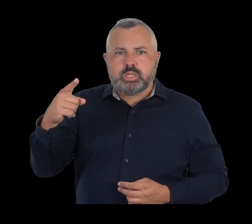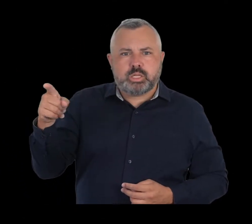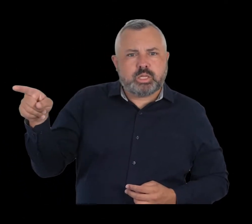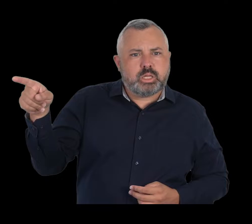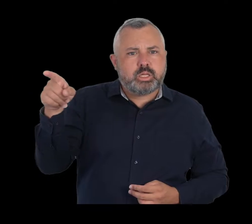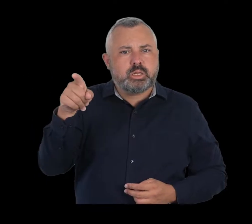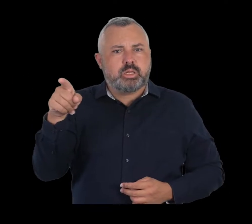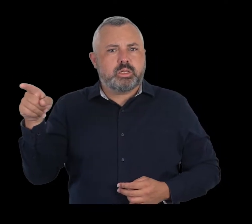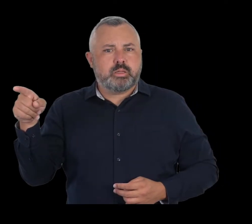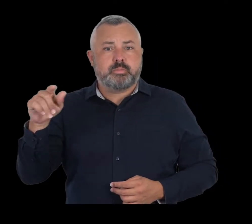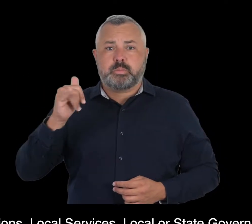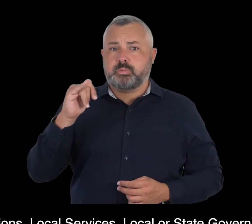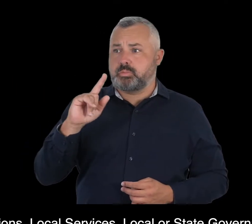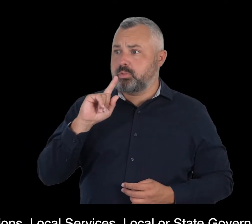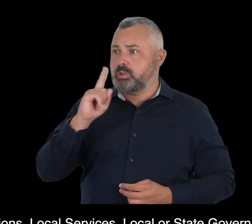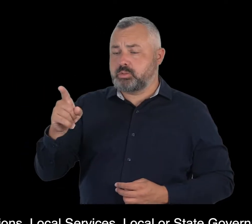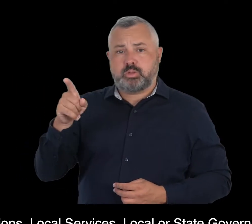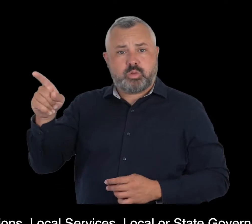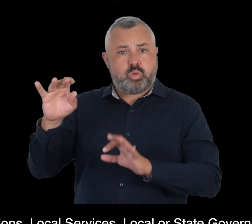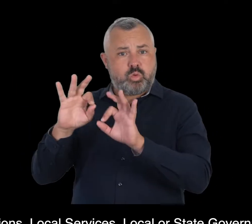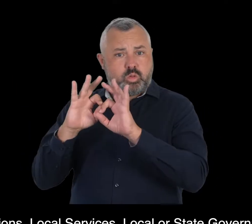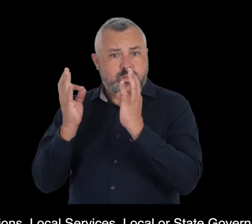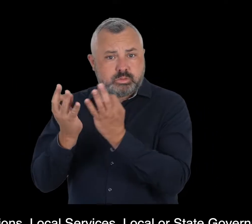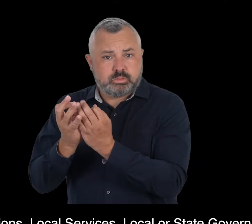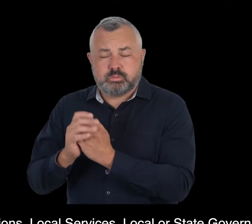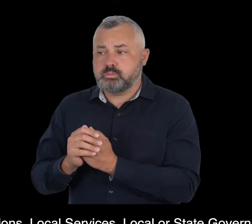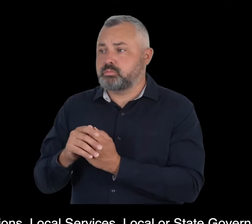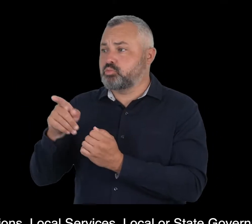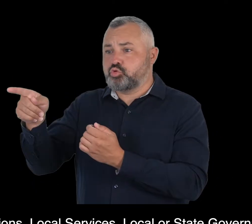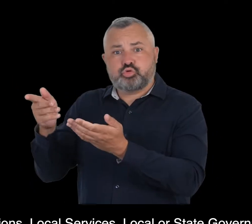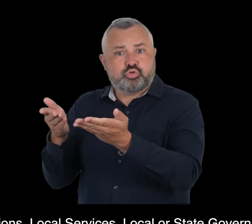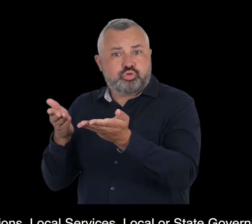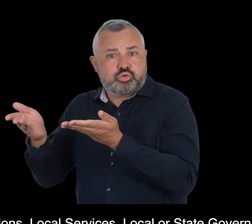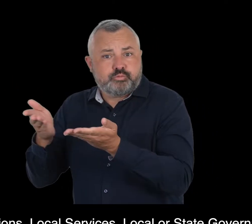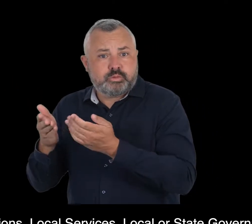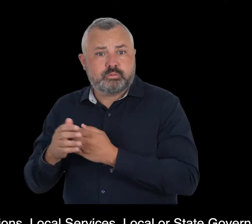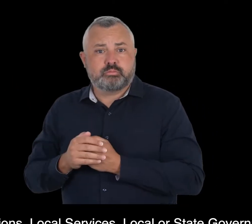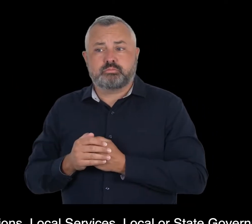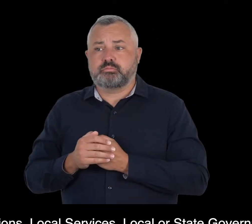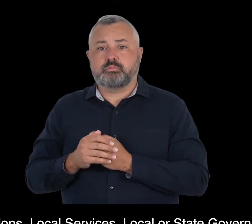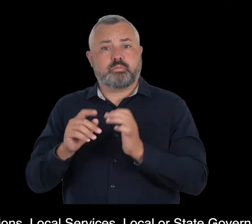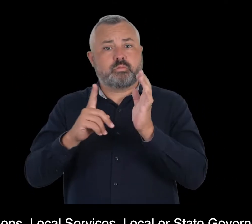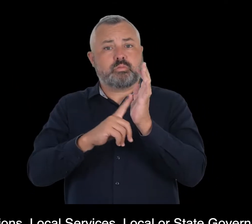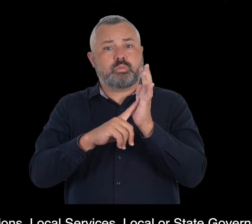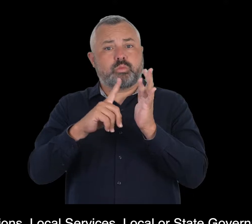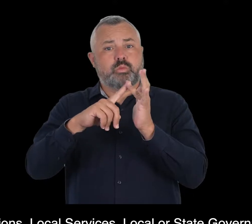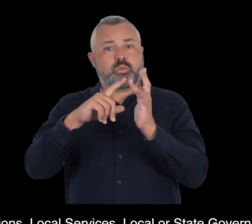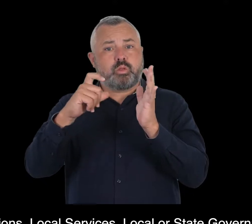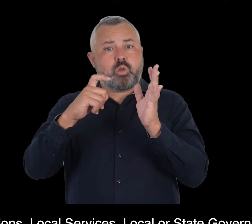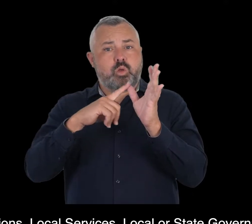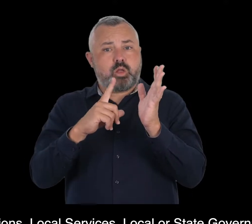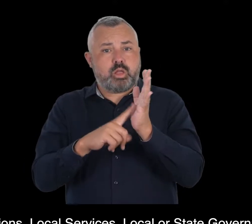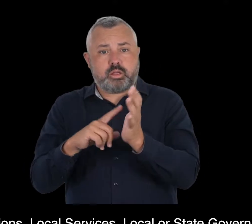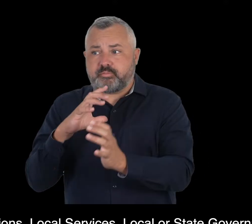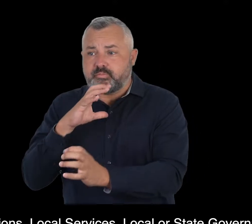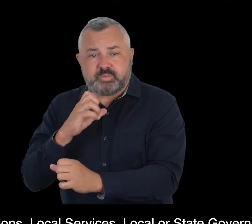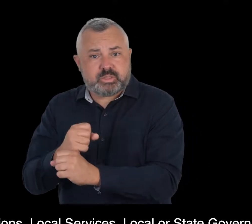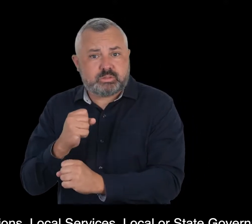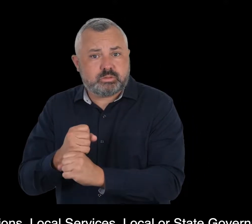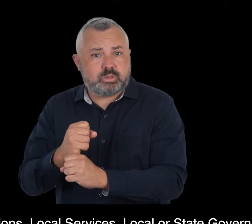Step 2. Who can give it to you? Organisations, local services, local